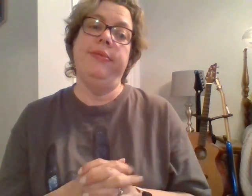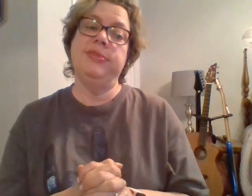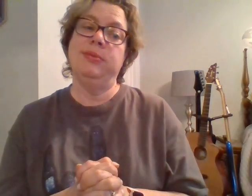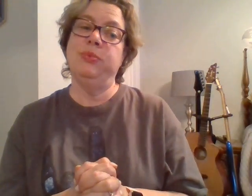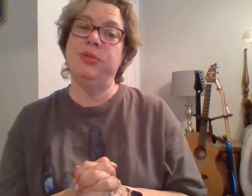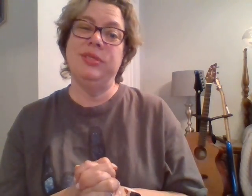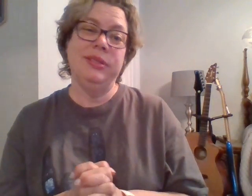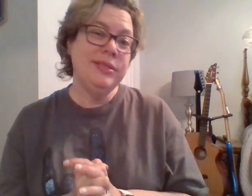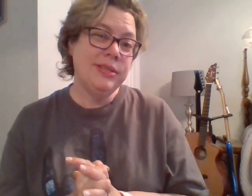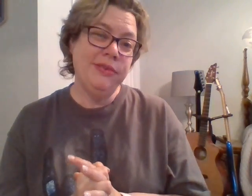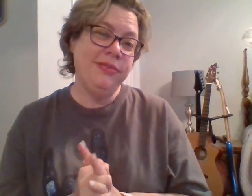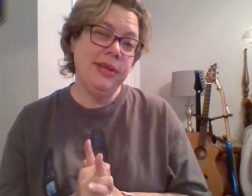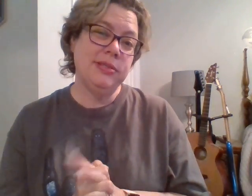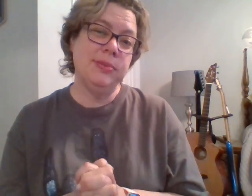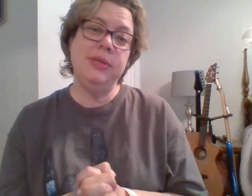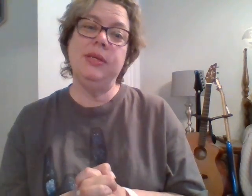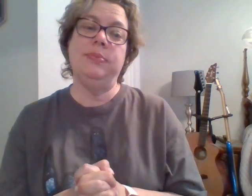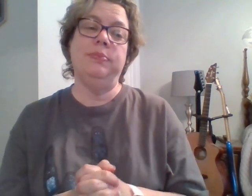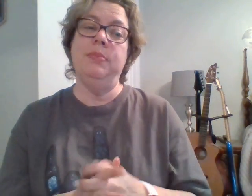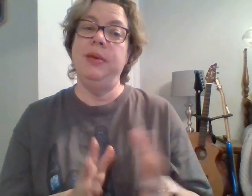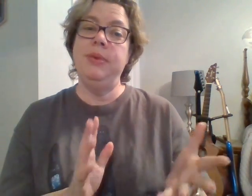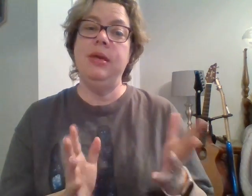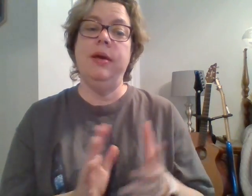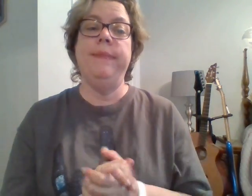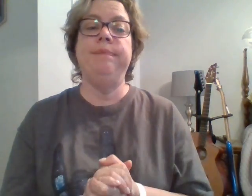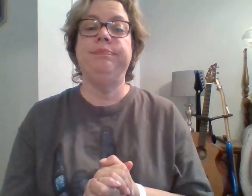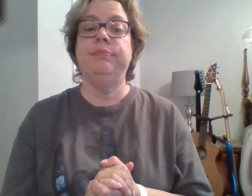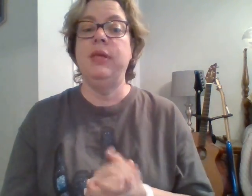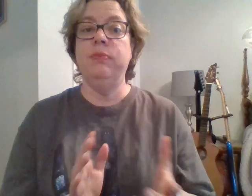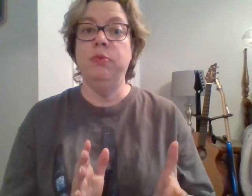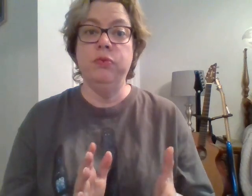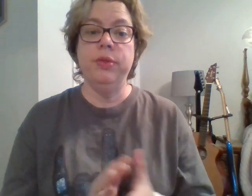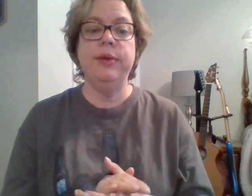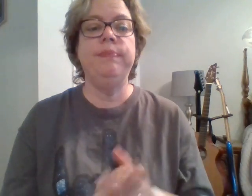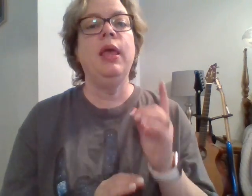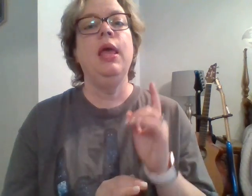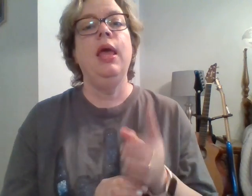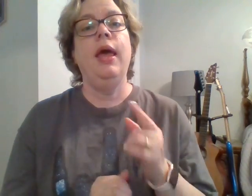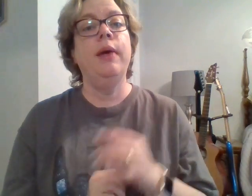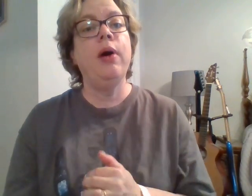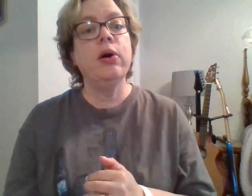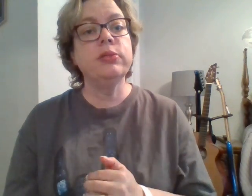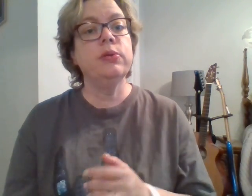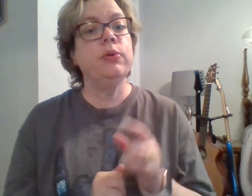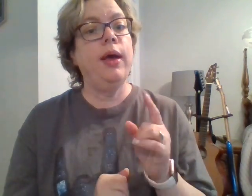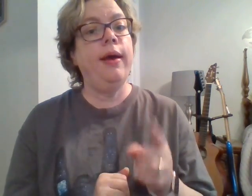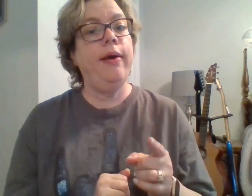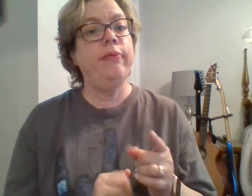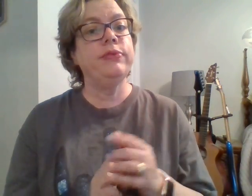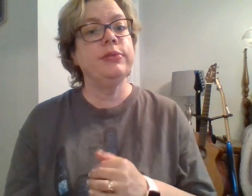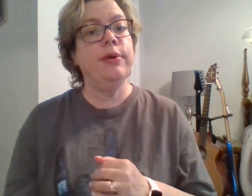some more silly stuff next week, maybe even before then. And I'm also going to have some